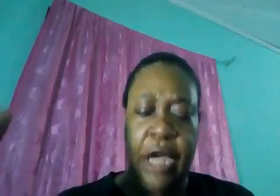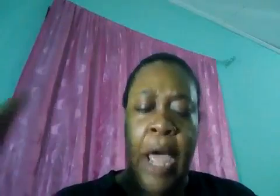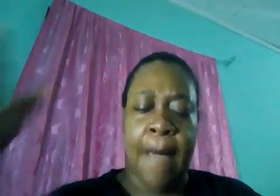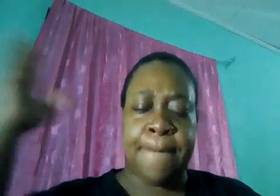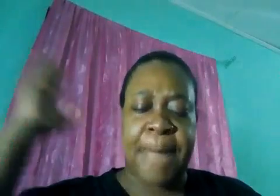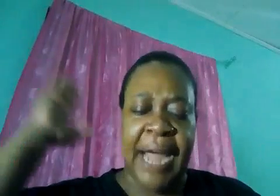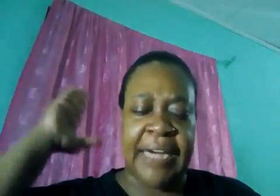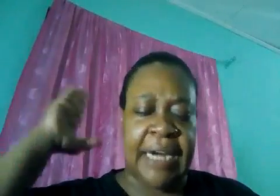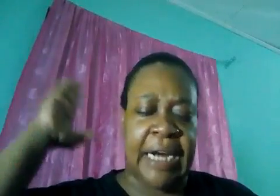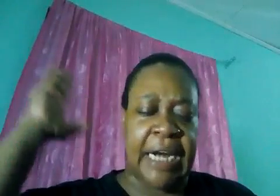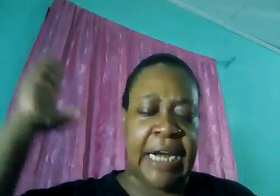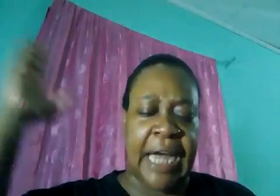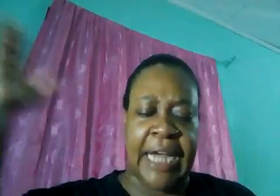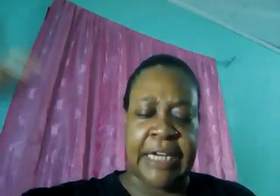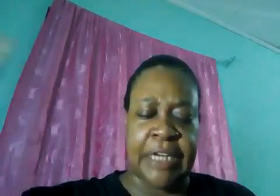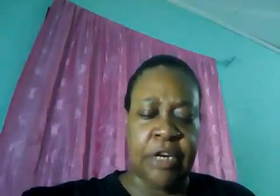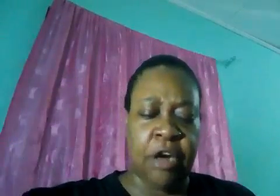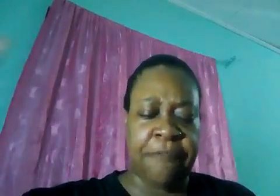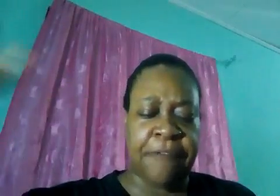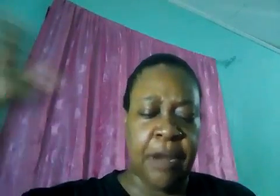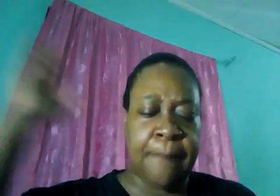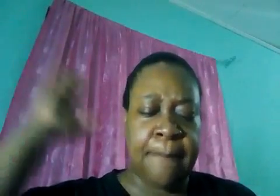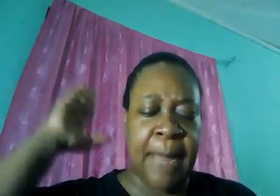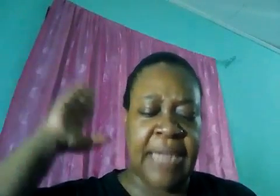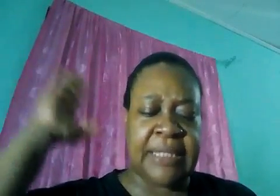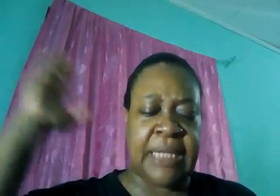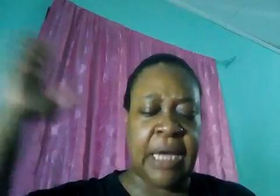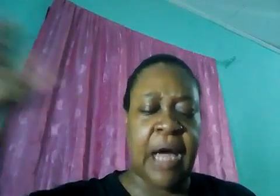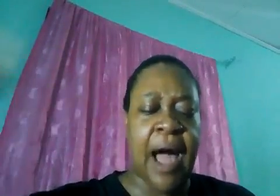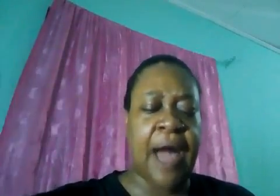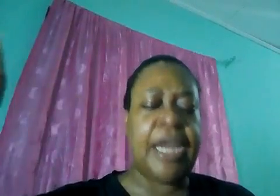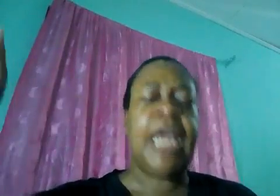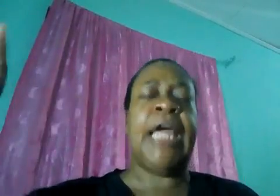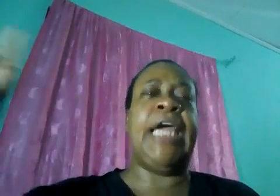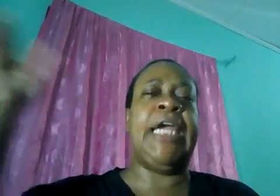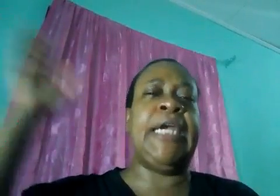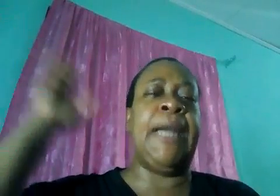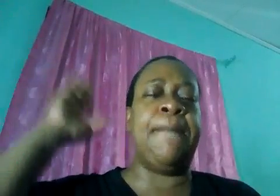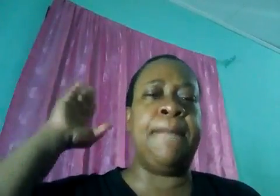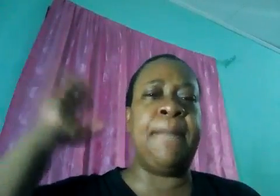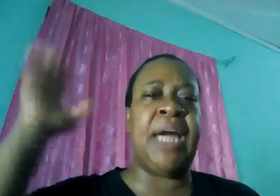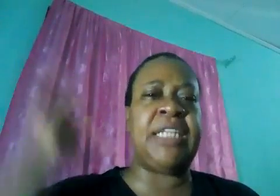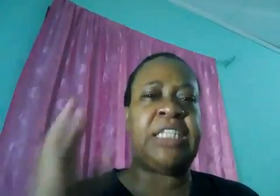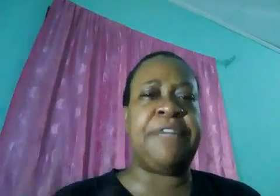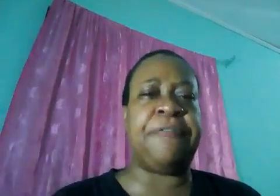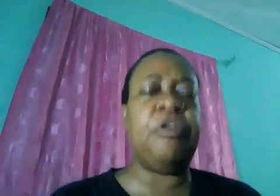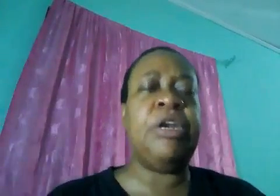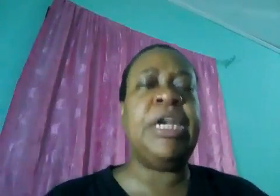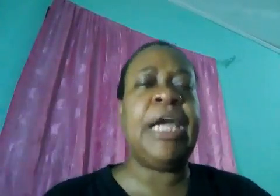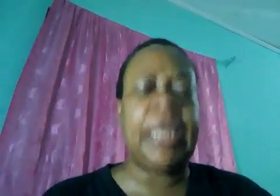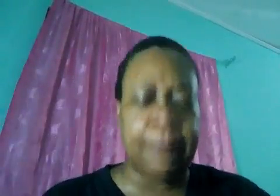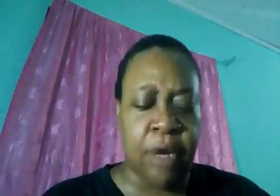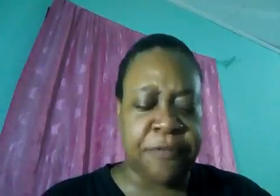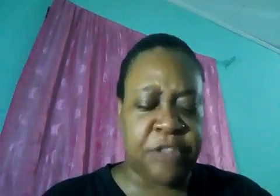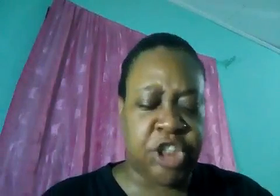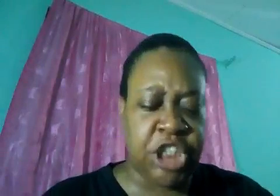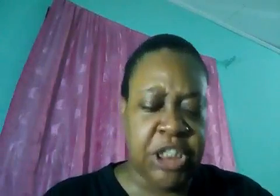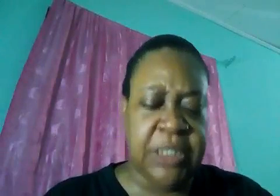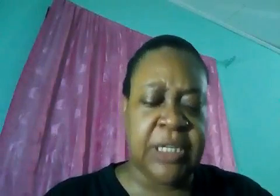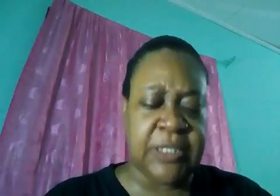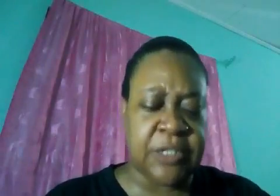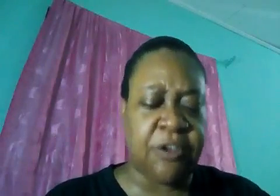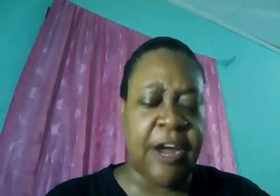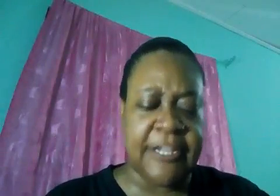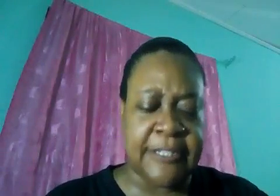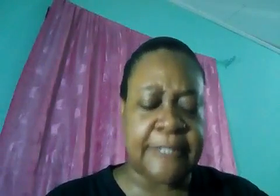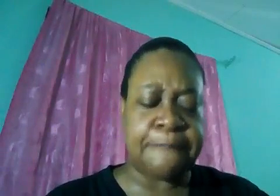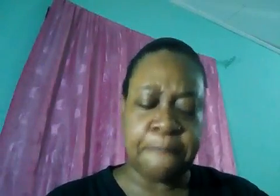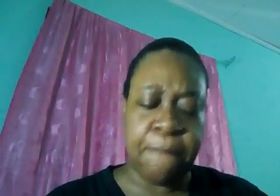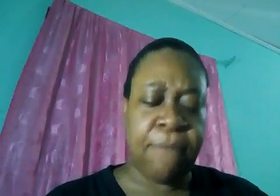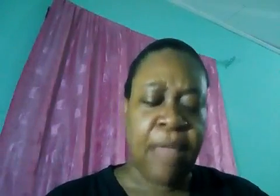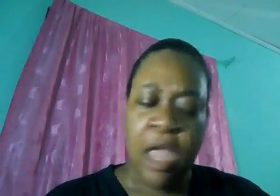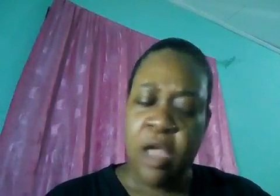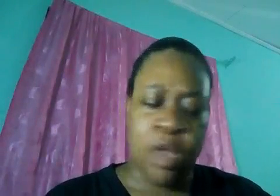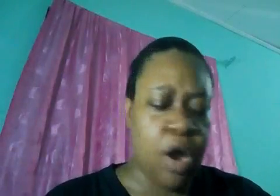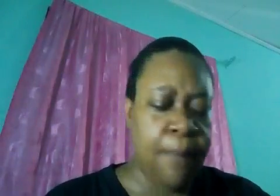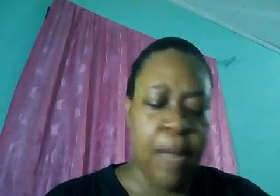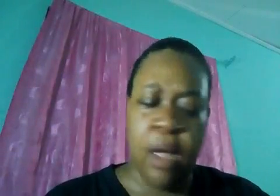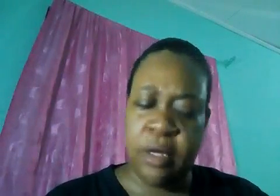by the lightning of Almighty God in the mighty full name of Jesus Christ. Come on, come